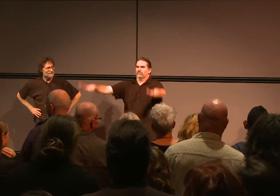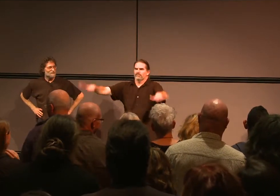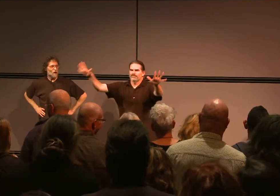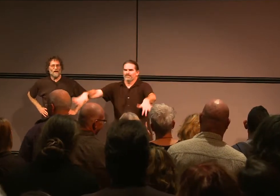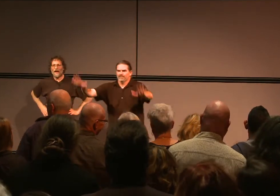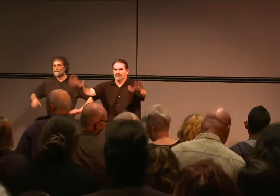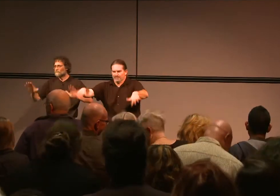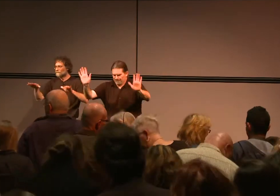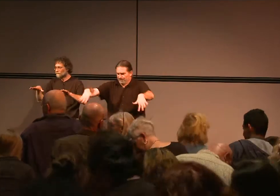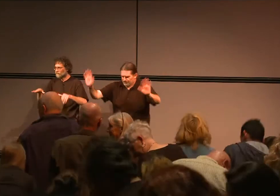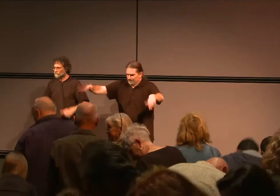Okay.